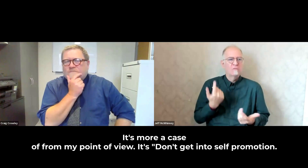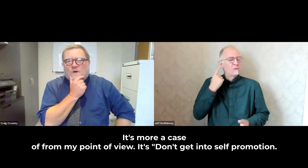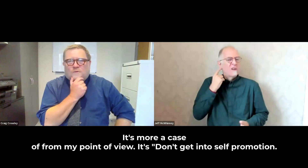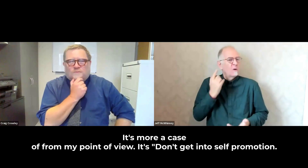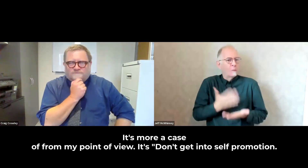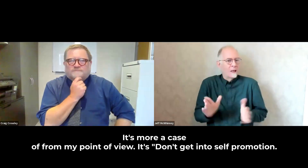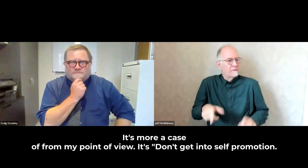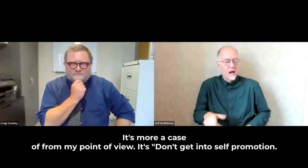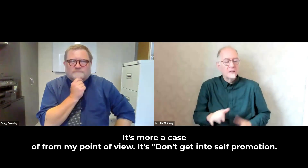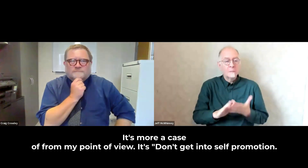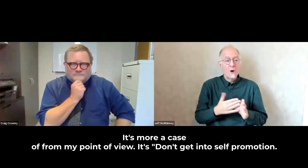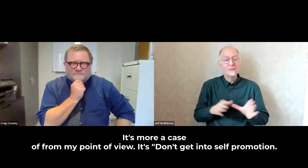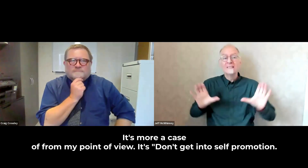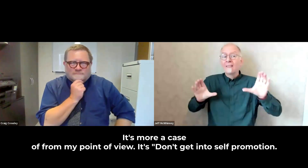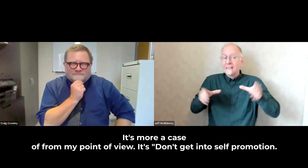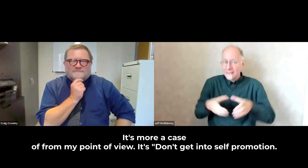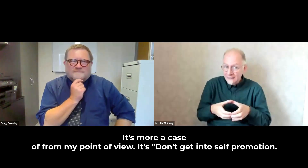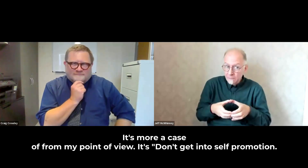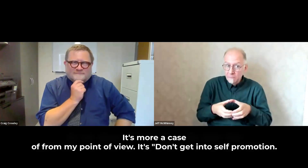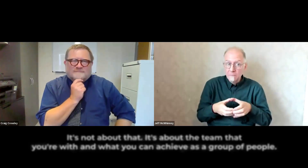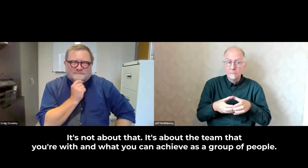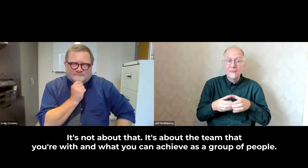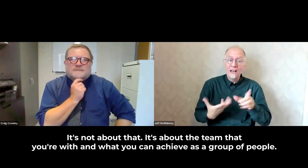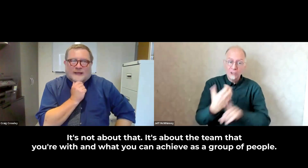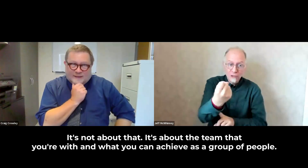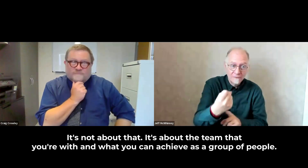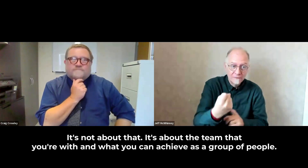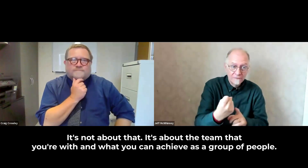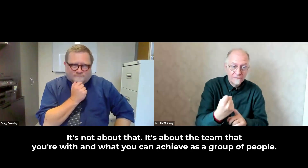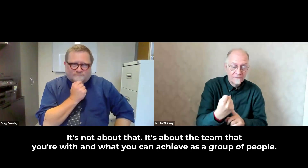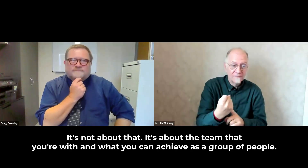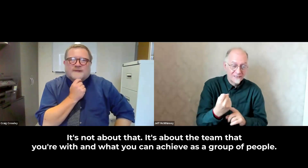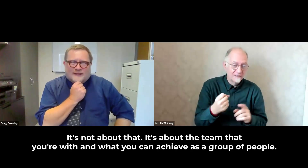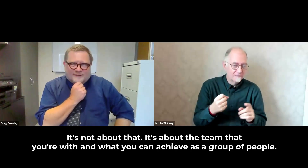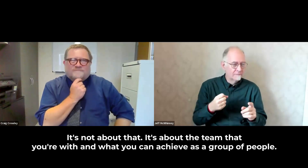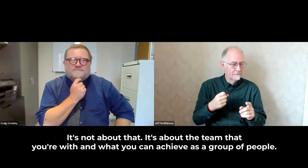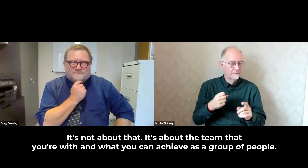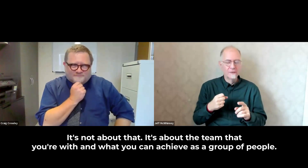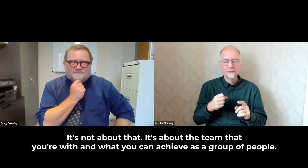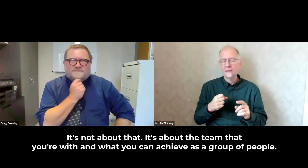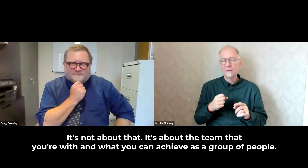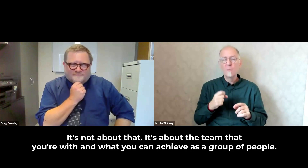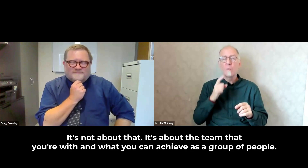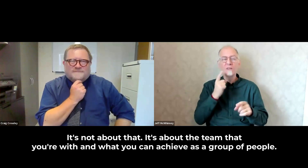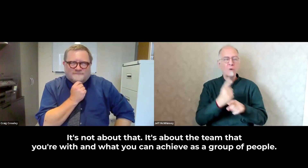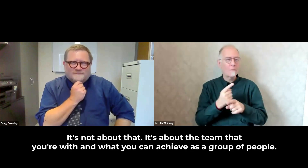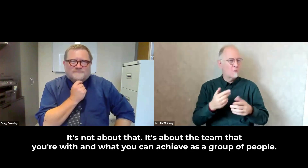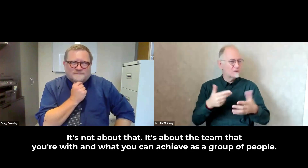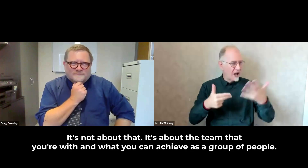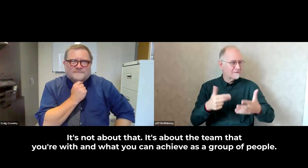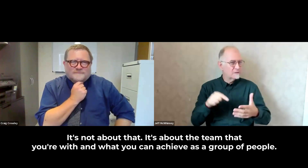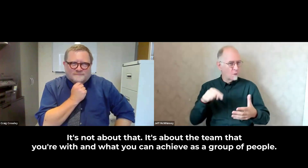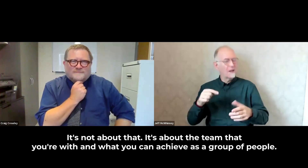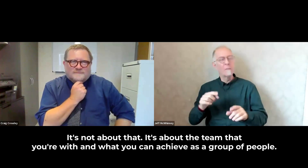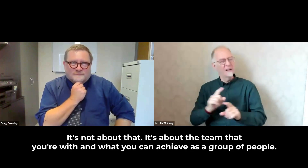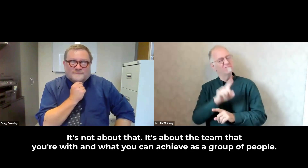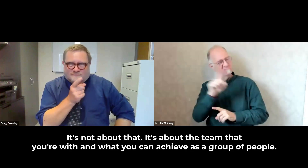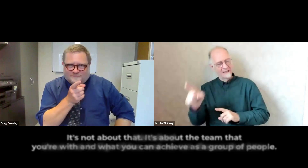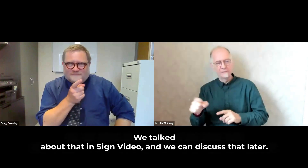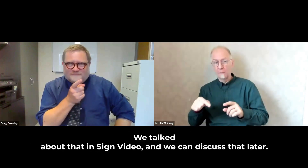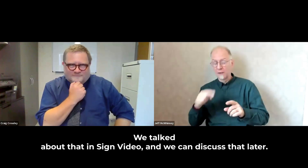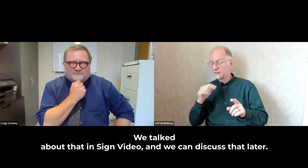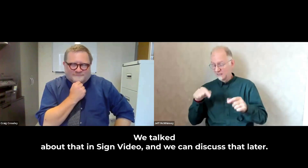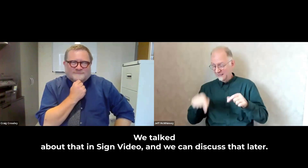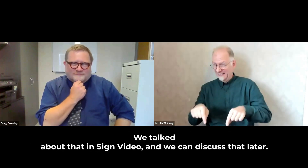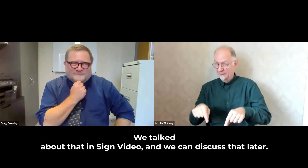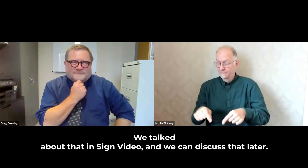uh, don't get into self-promotion. It's not about that. It's about the team that you're with and what you can achieve as a group of people.